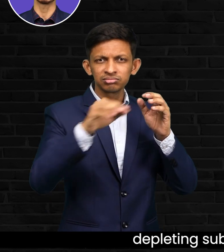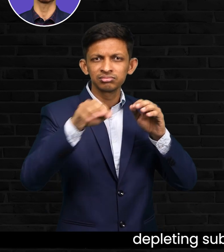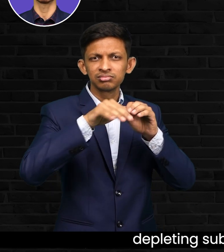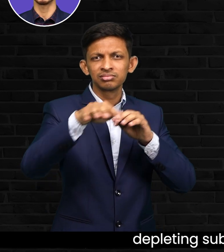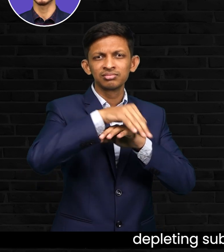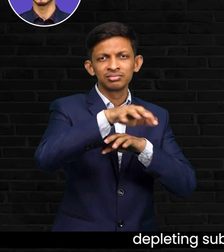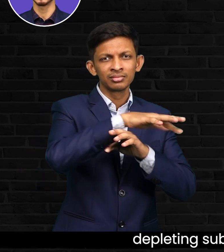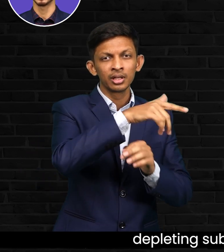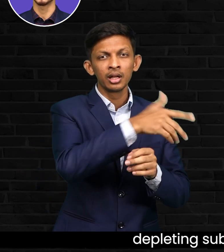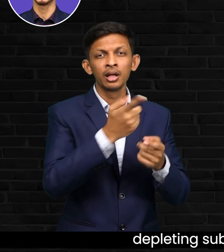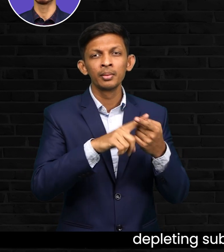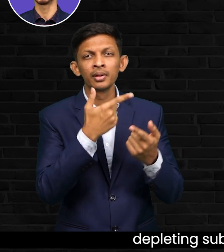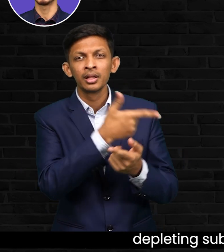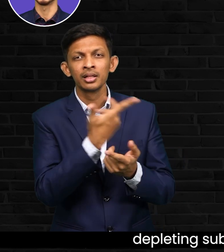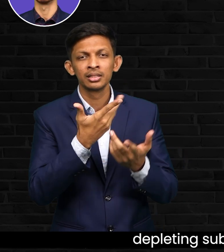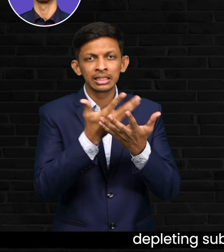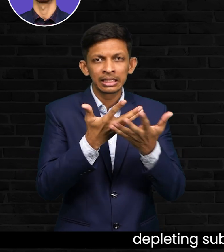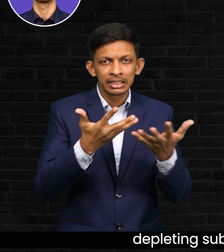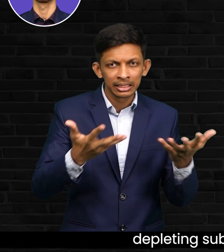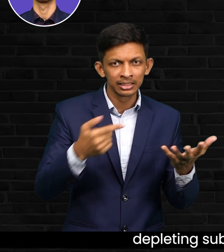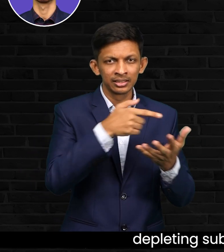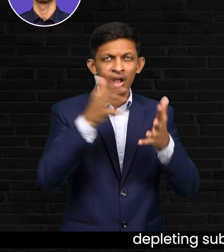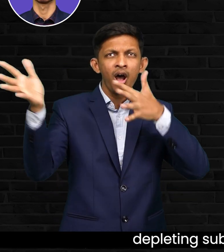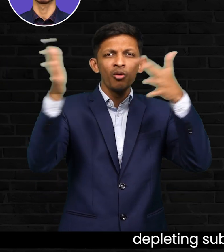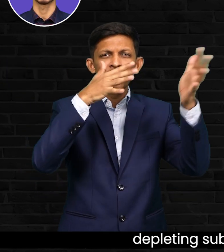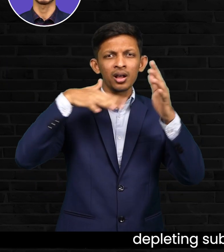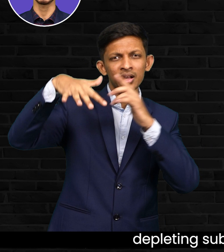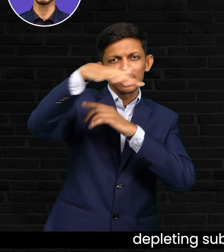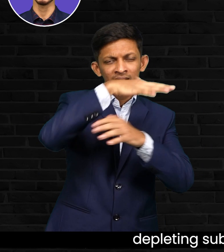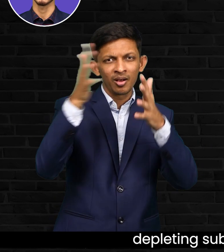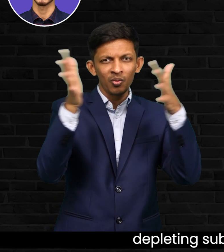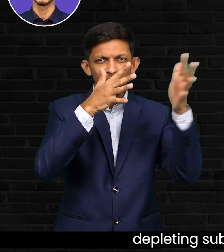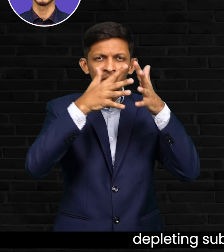ozone depleting substances to the atmosphere.